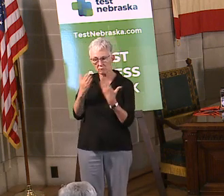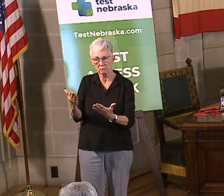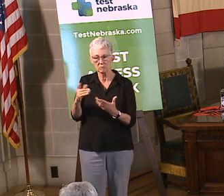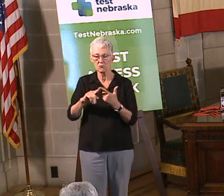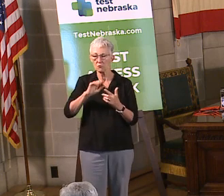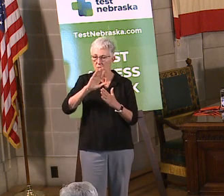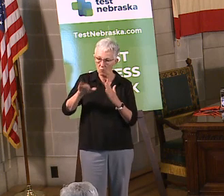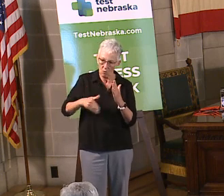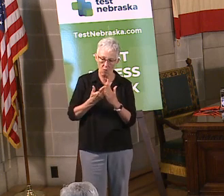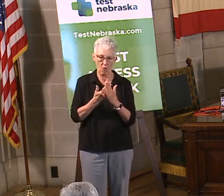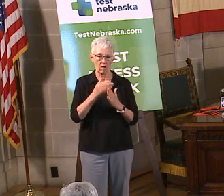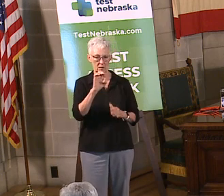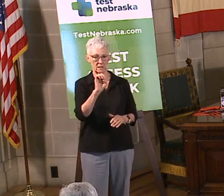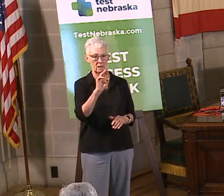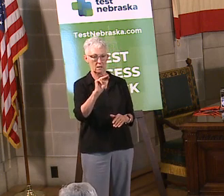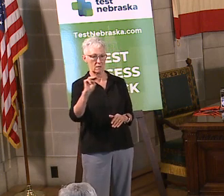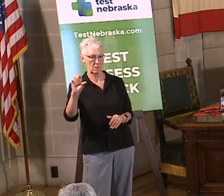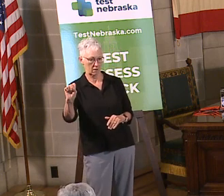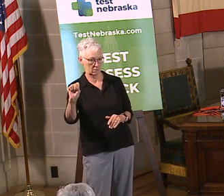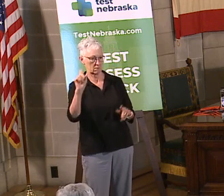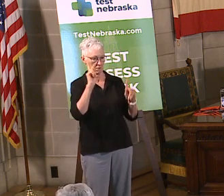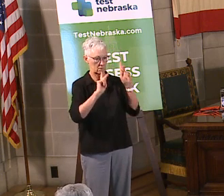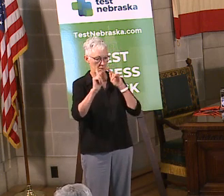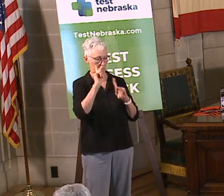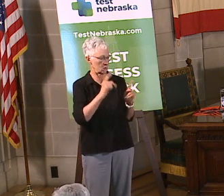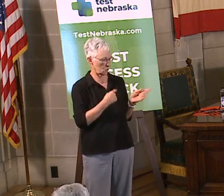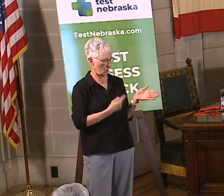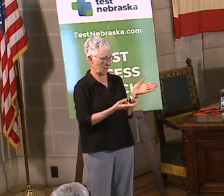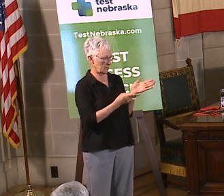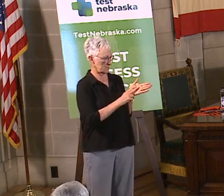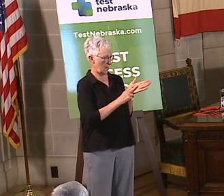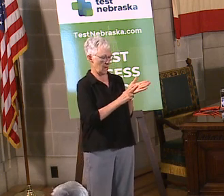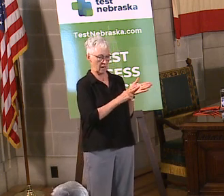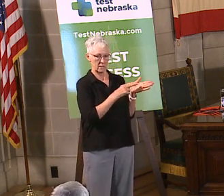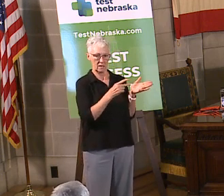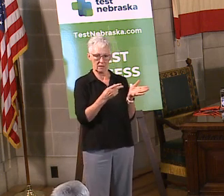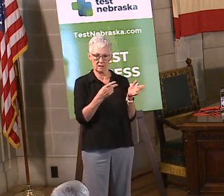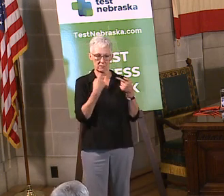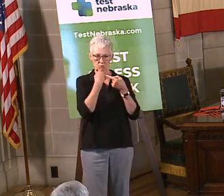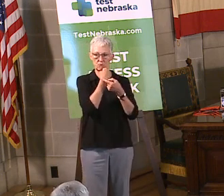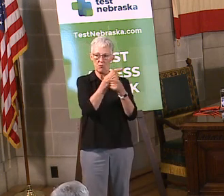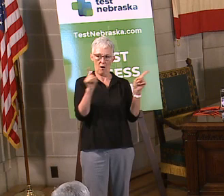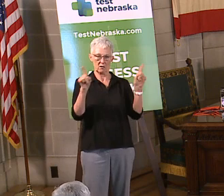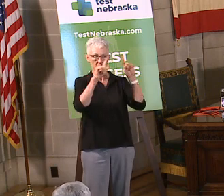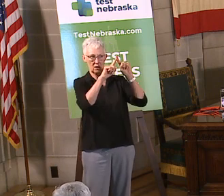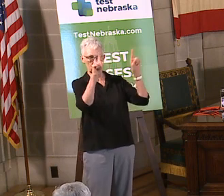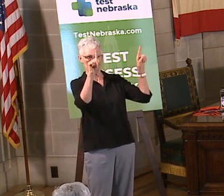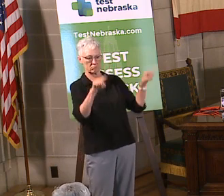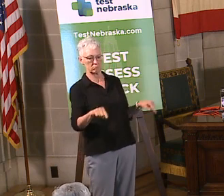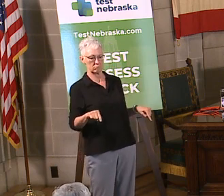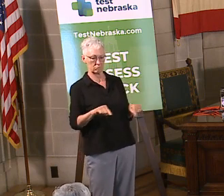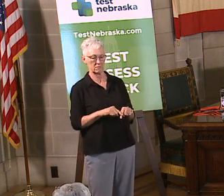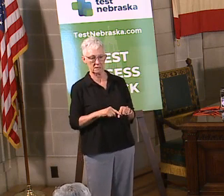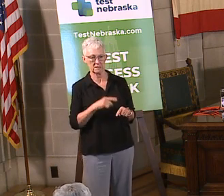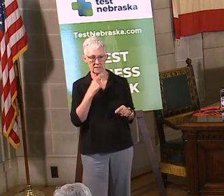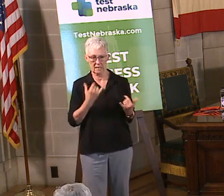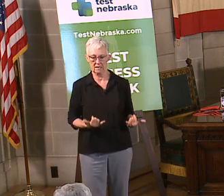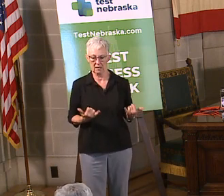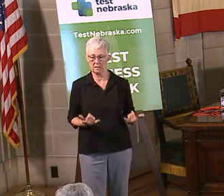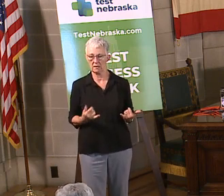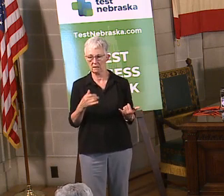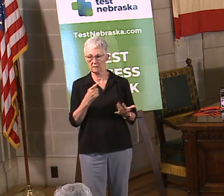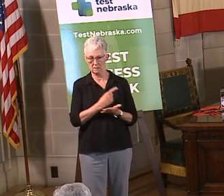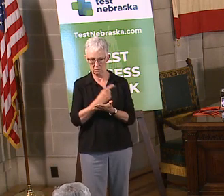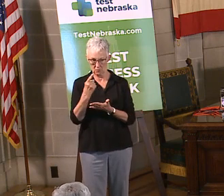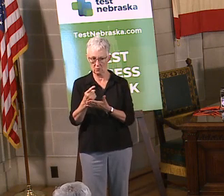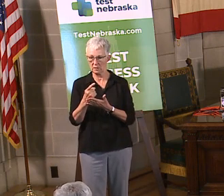folks. And so I am going to sign a proclamation declaring it a Emergency Medical Services Week here